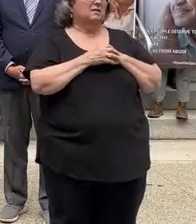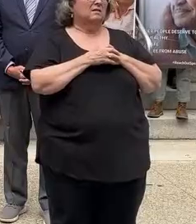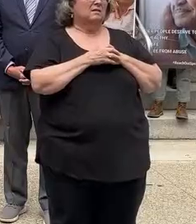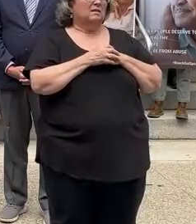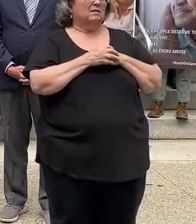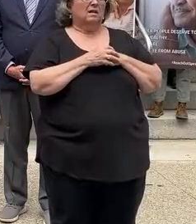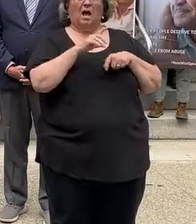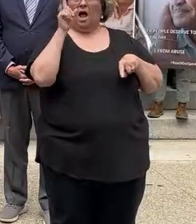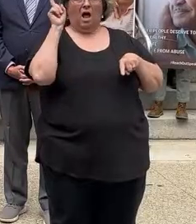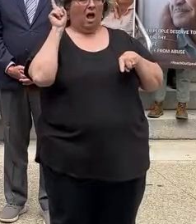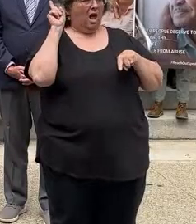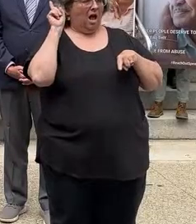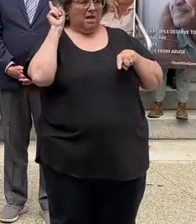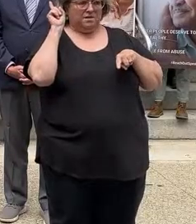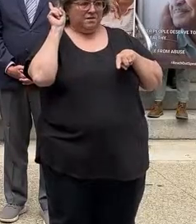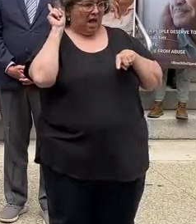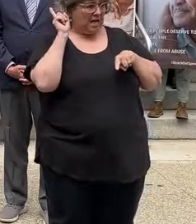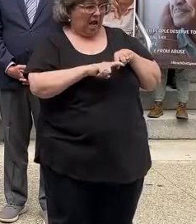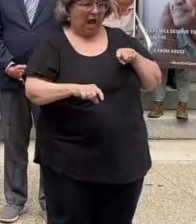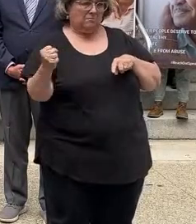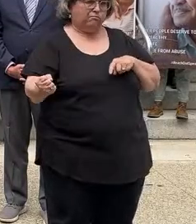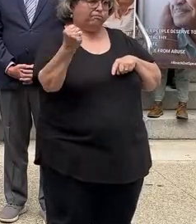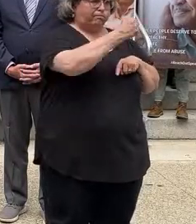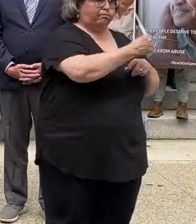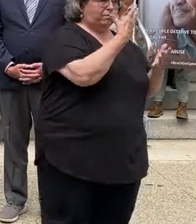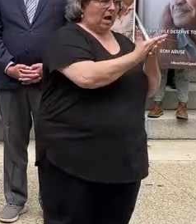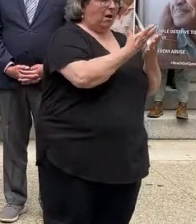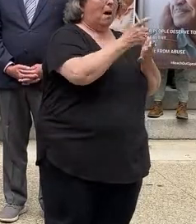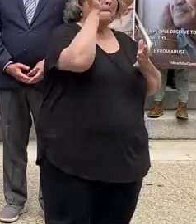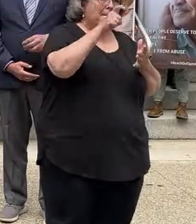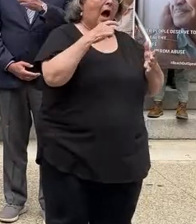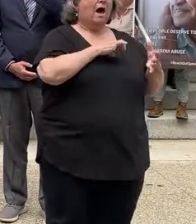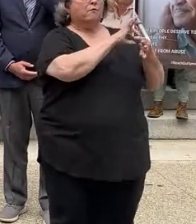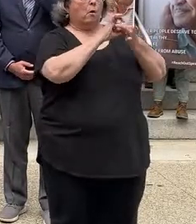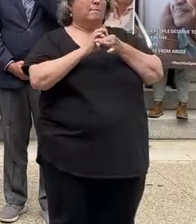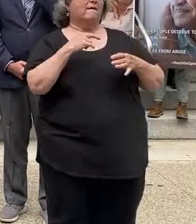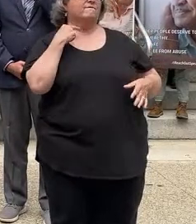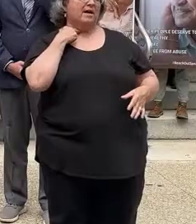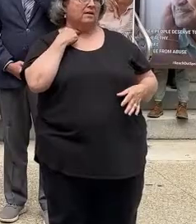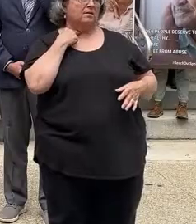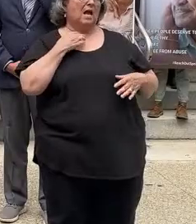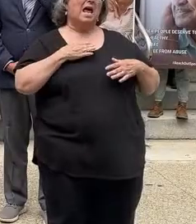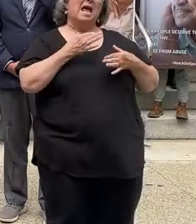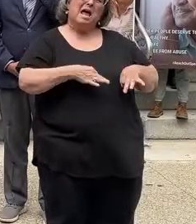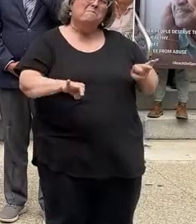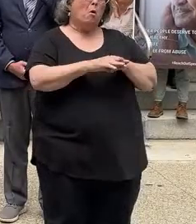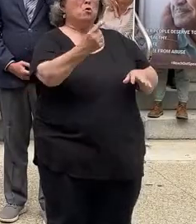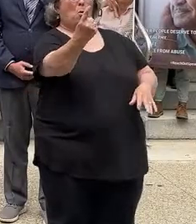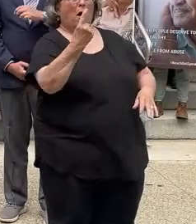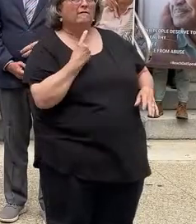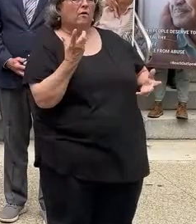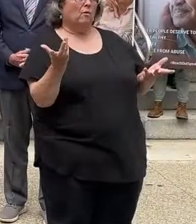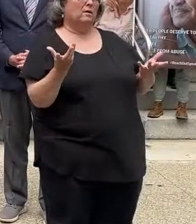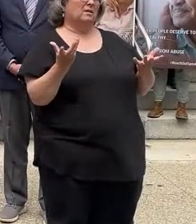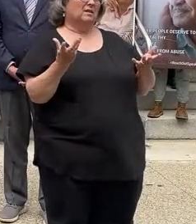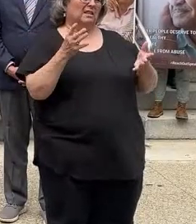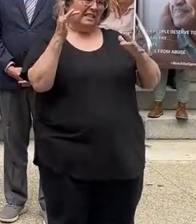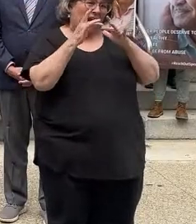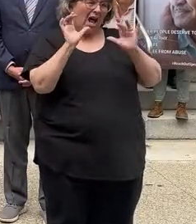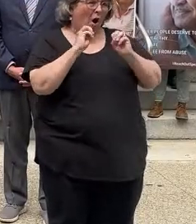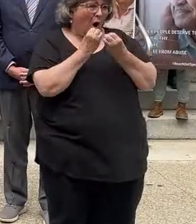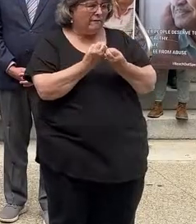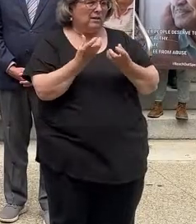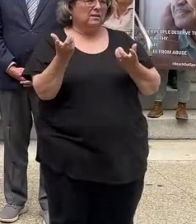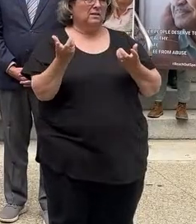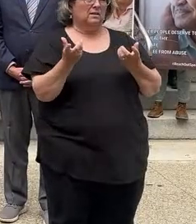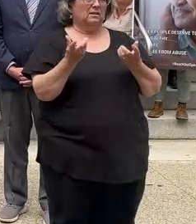be prosecuted without the cooperation of the victims. So it's important that you come forward, that you contact our office. Our